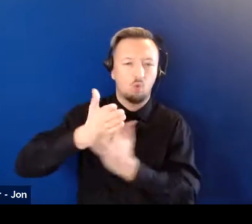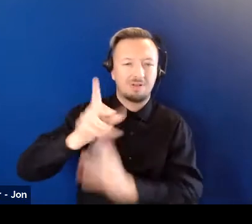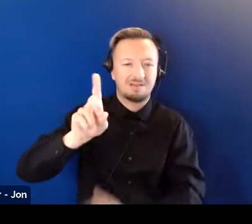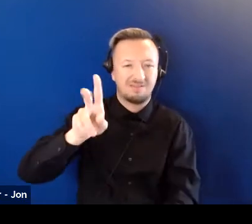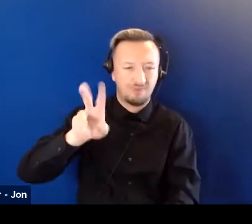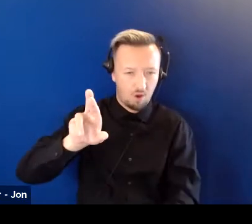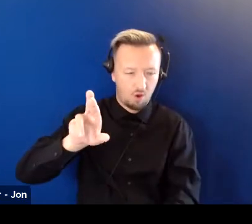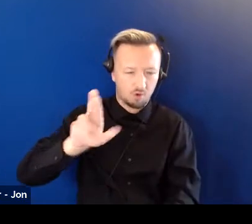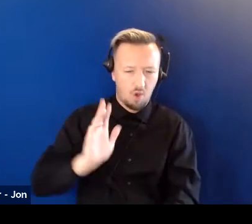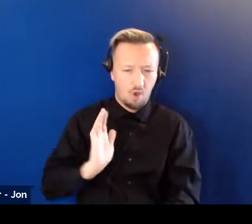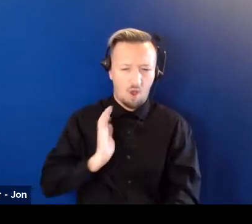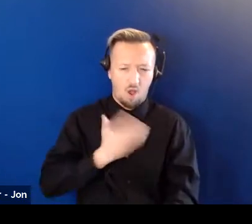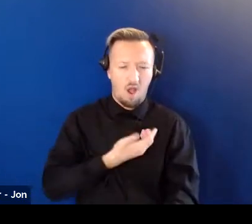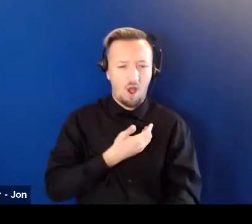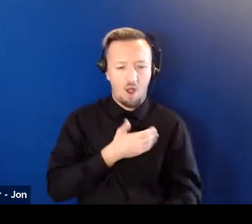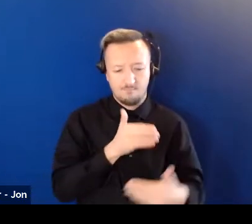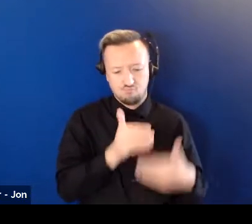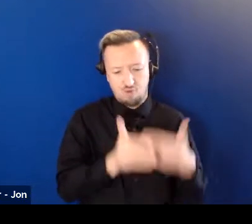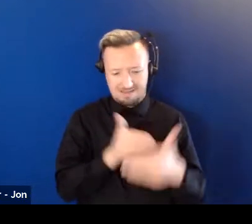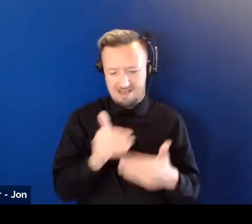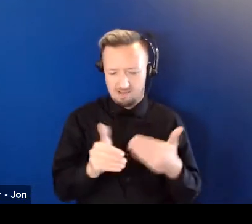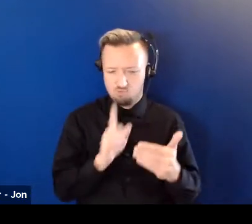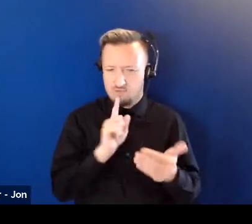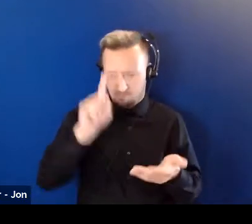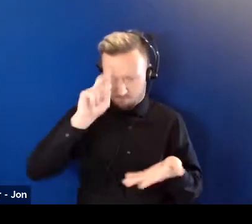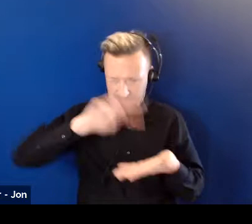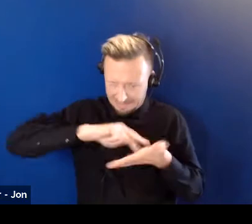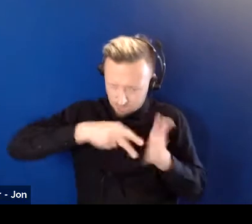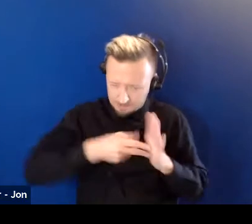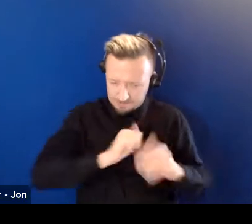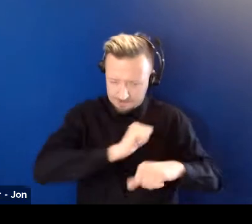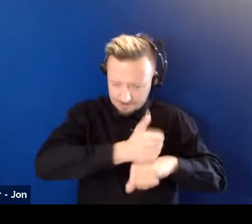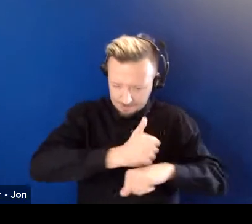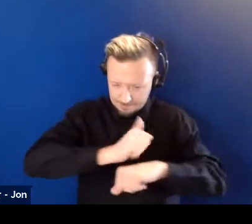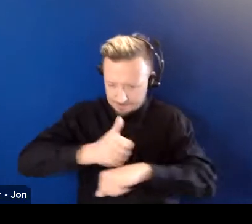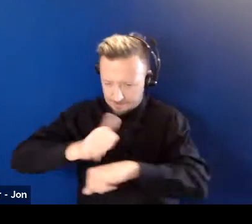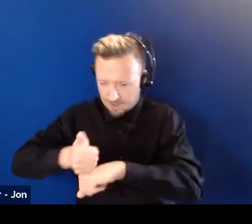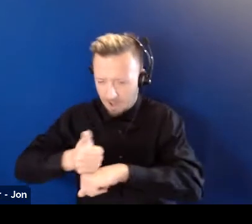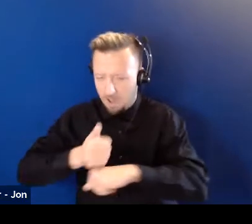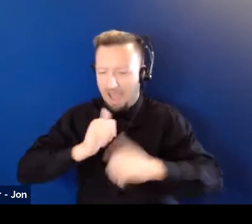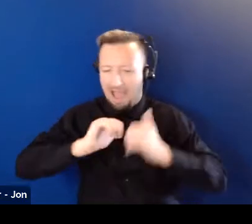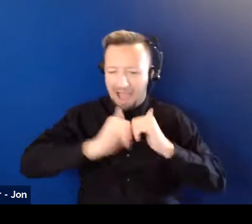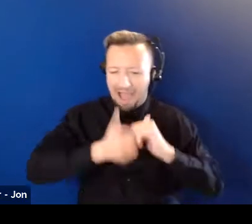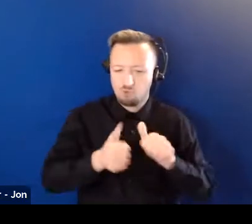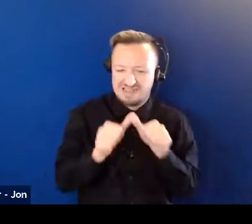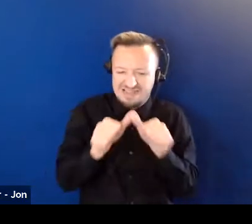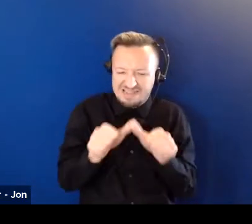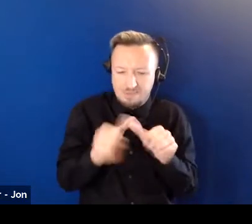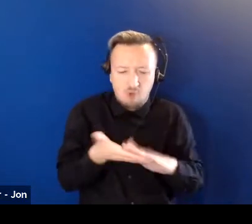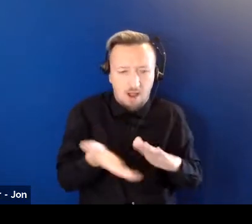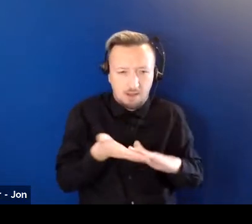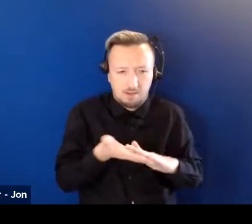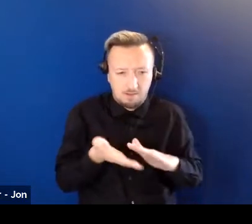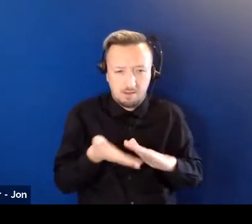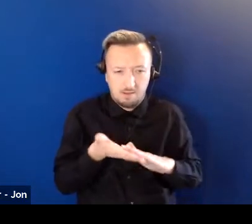deliberate about how not only are we providing the services, but how can we sustain them? And I think that